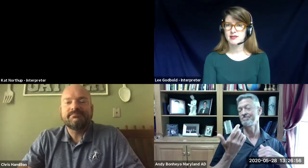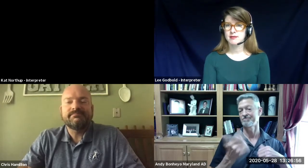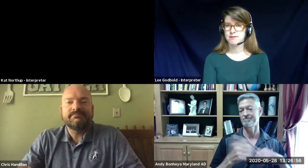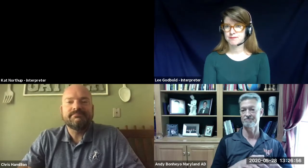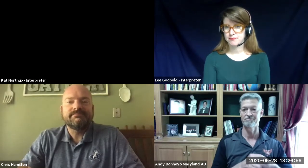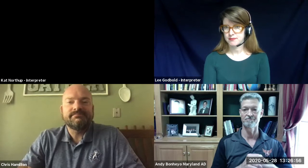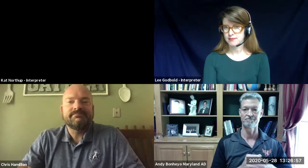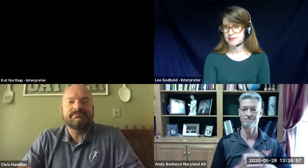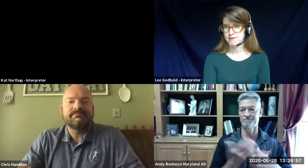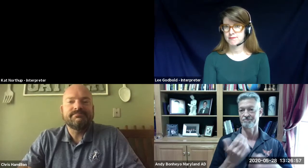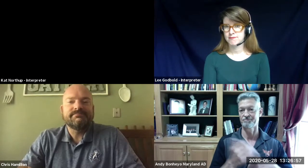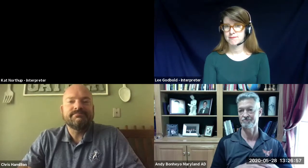fans.